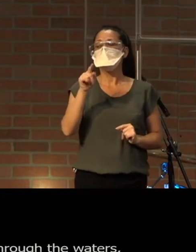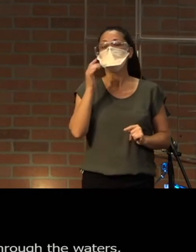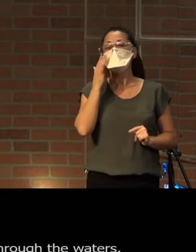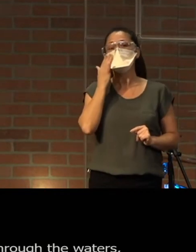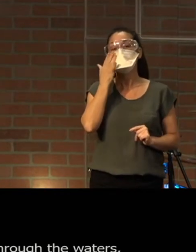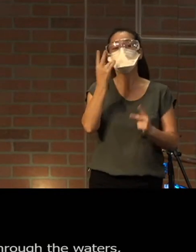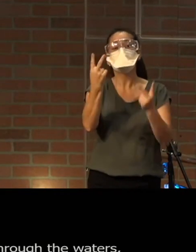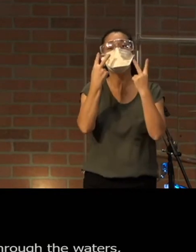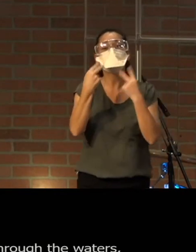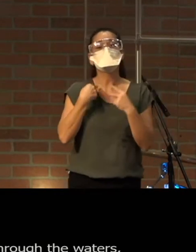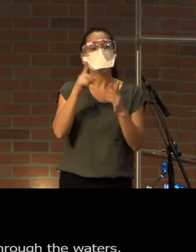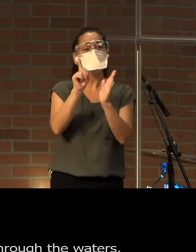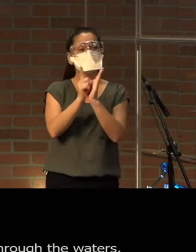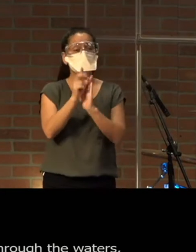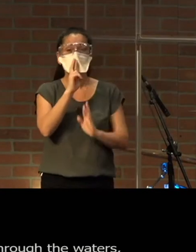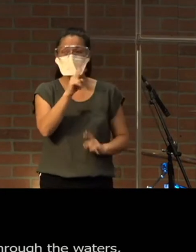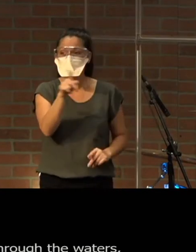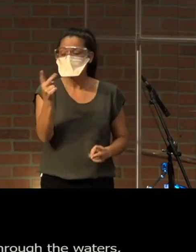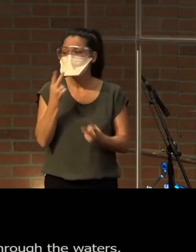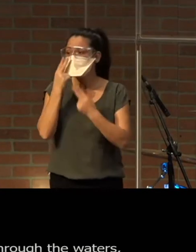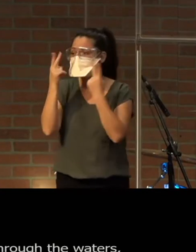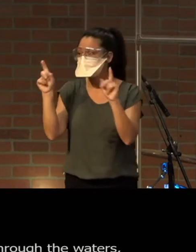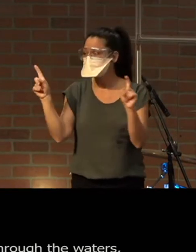Look at me for just a second. Are you drowning?